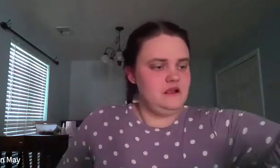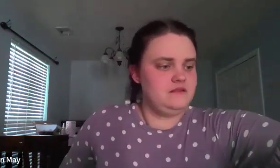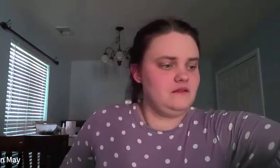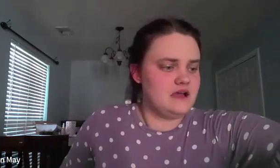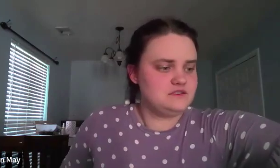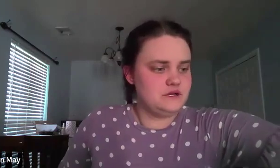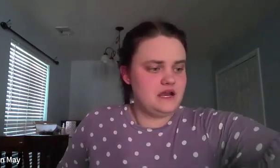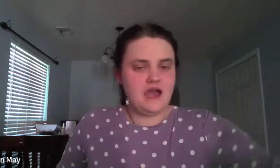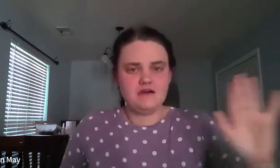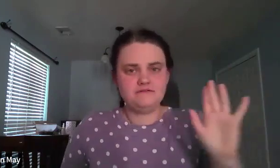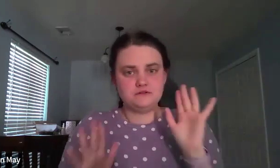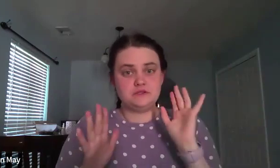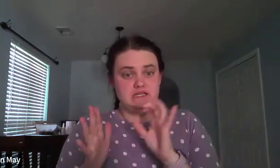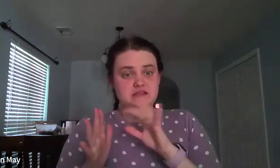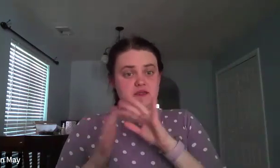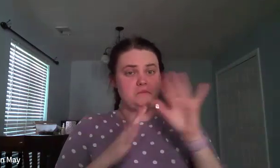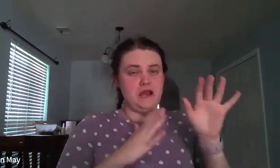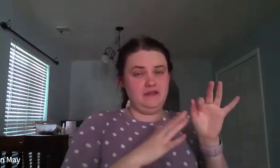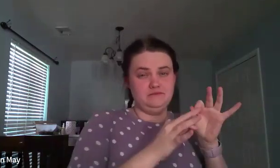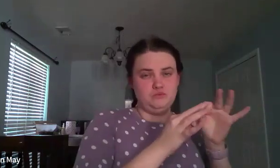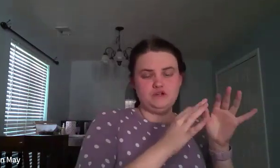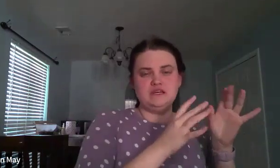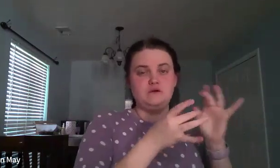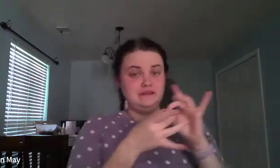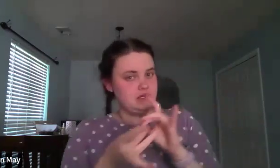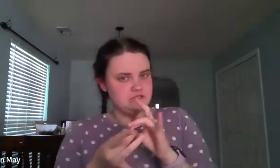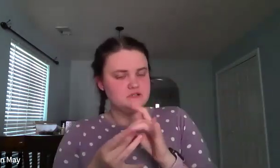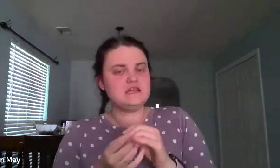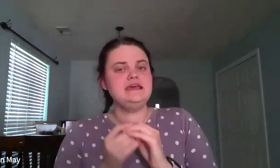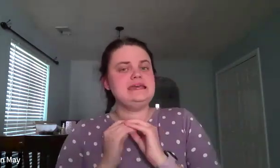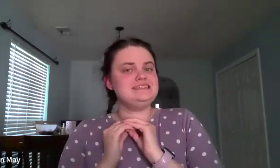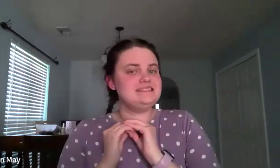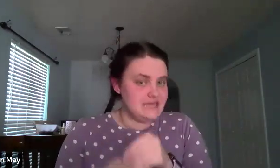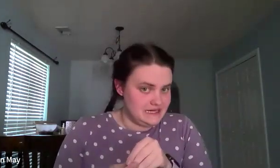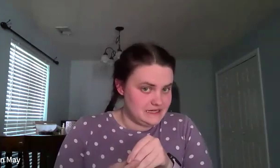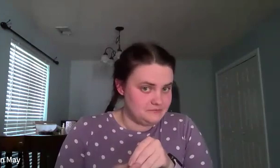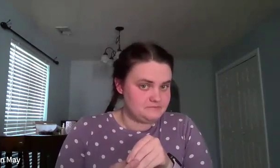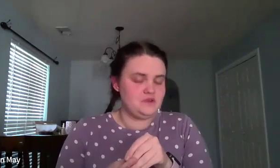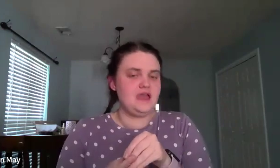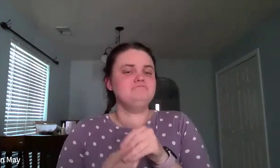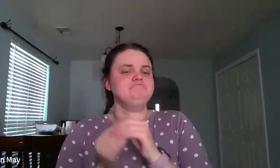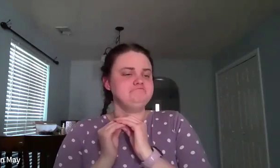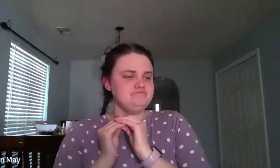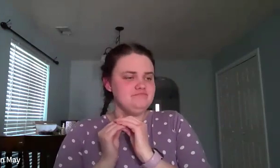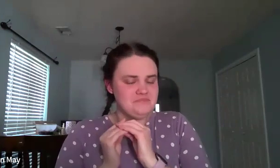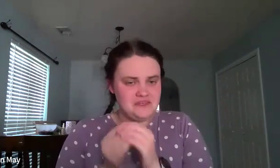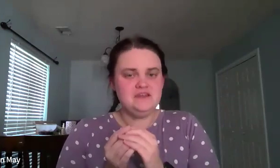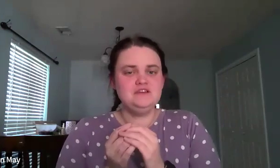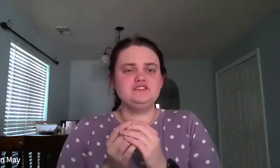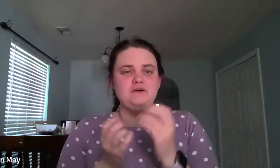The last one I have for this, and then I'm gonna add like words that are related with sports, is skating. Okay. So I